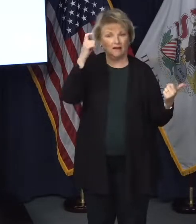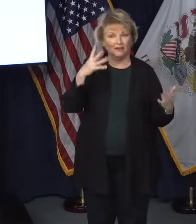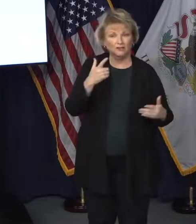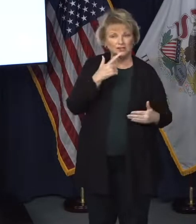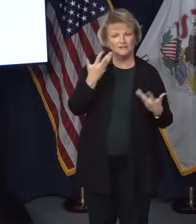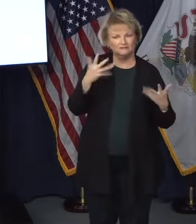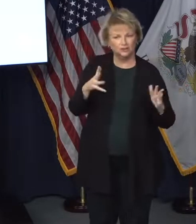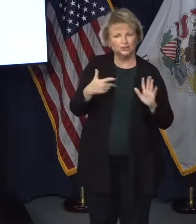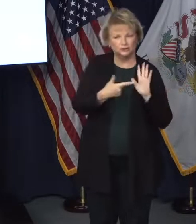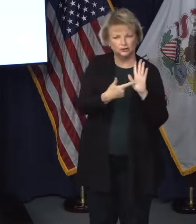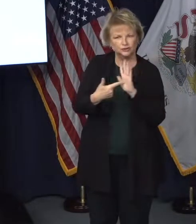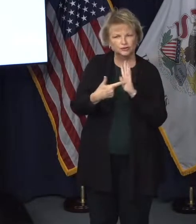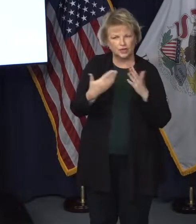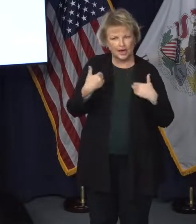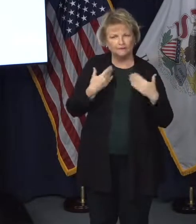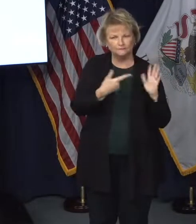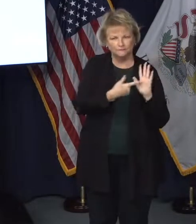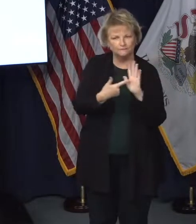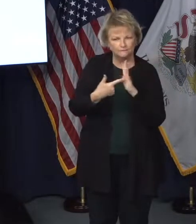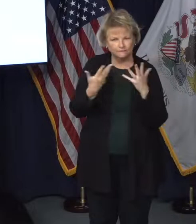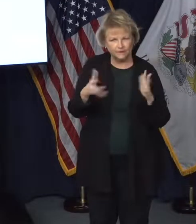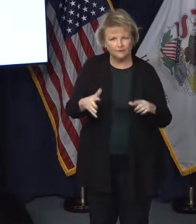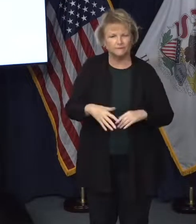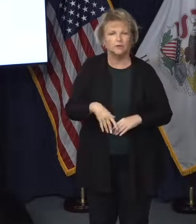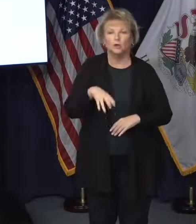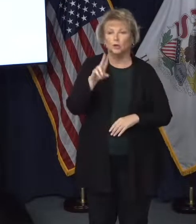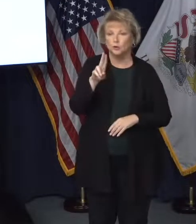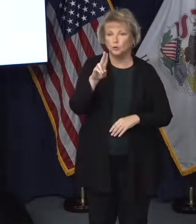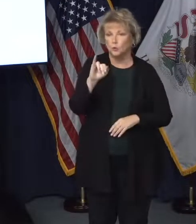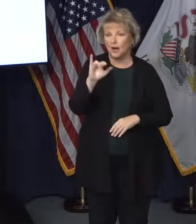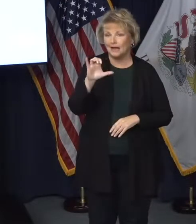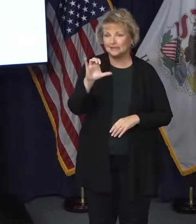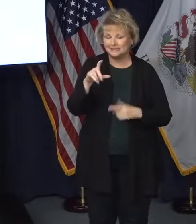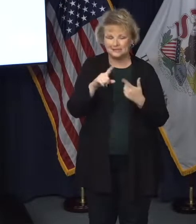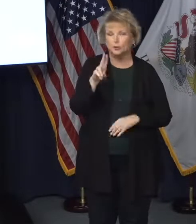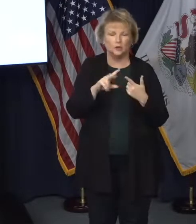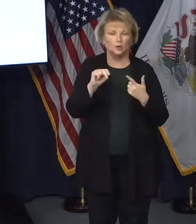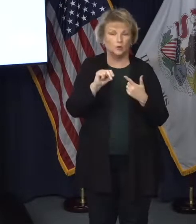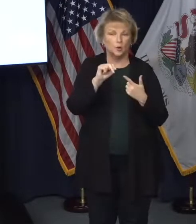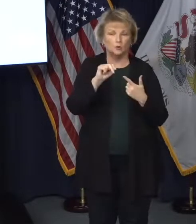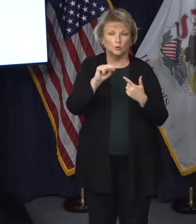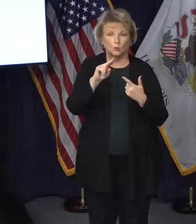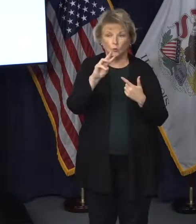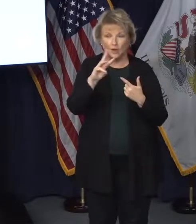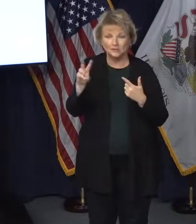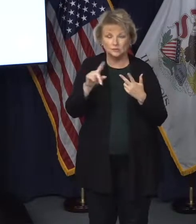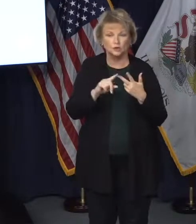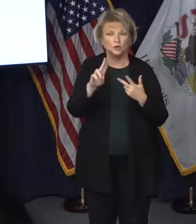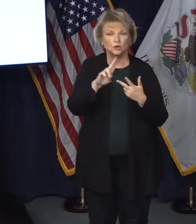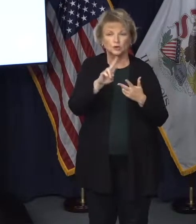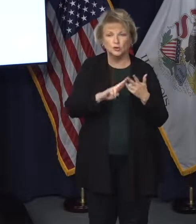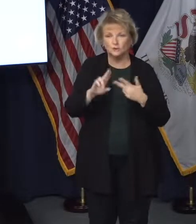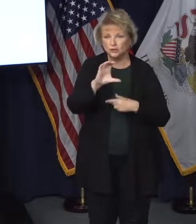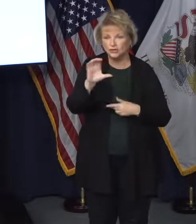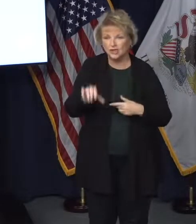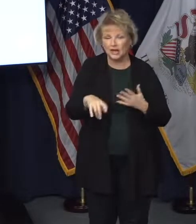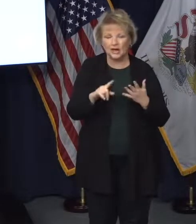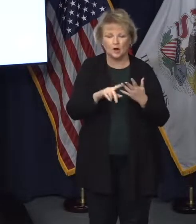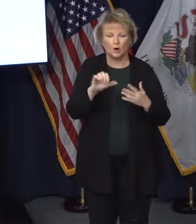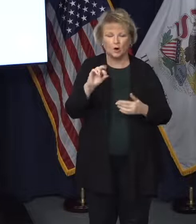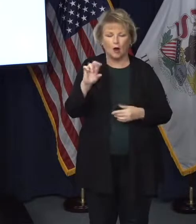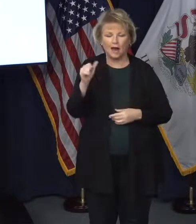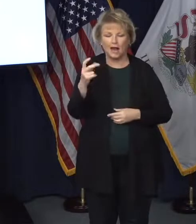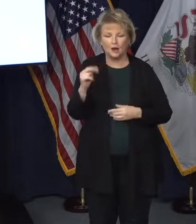They've been here before. I think that's been made public. UIUC, Northwestern, U of C, Argonne, thank you.